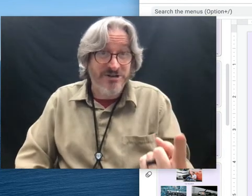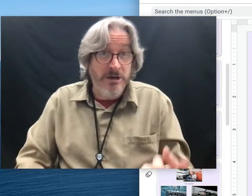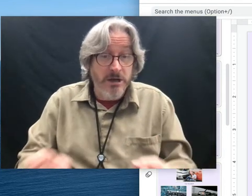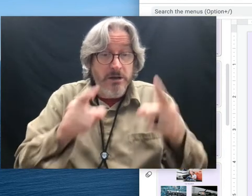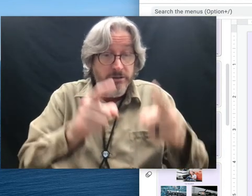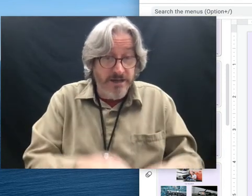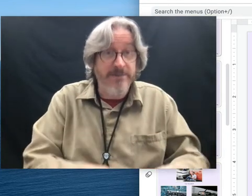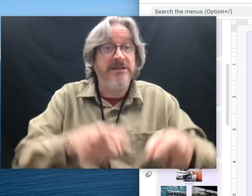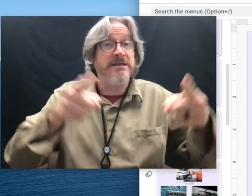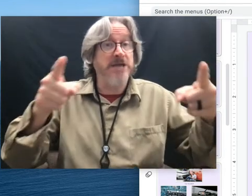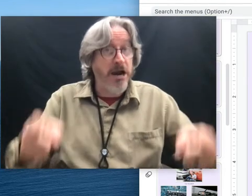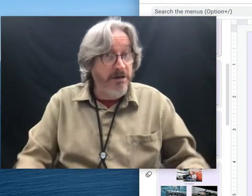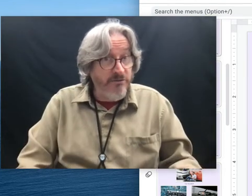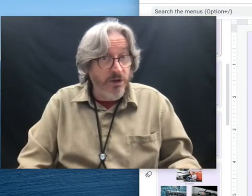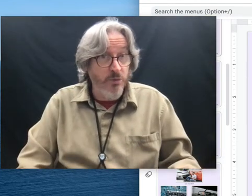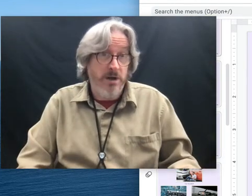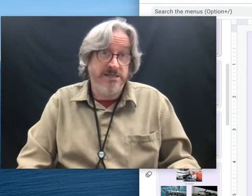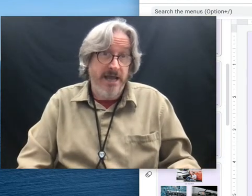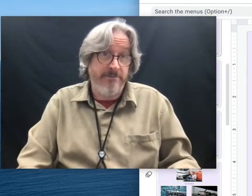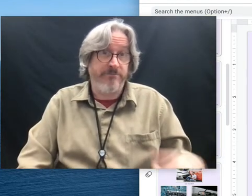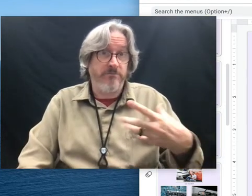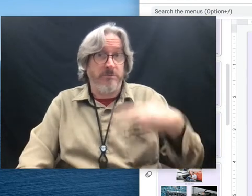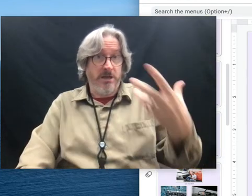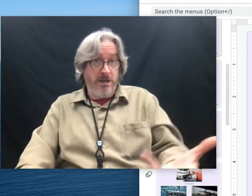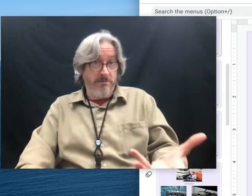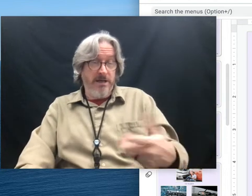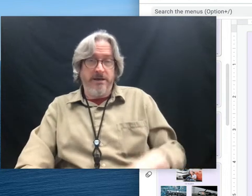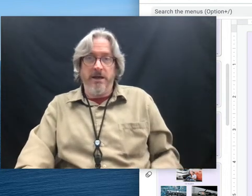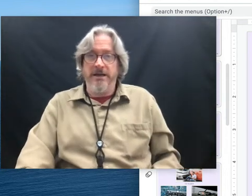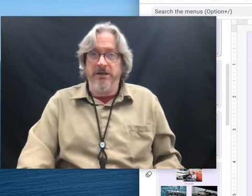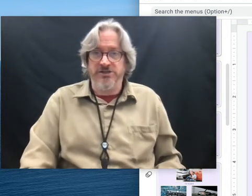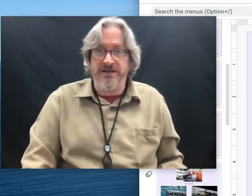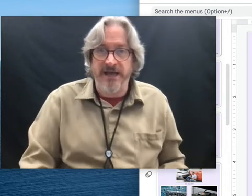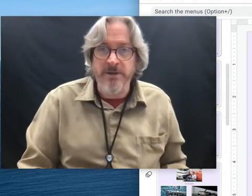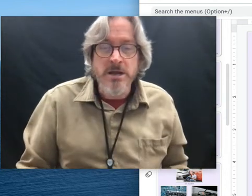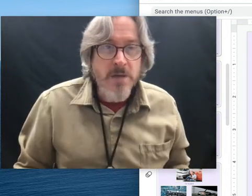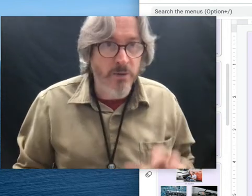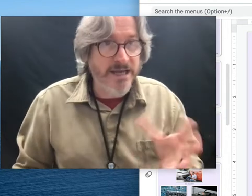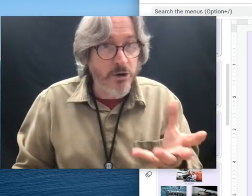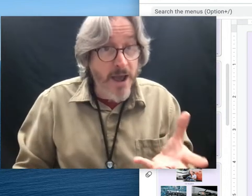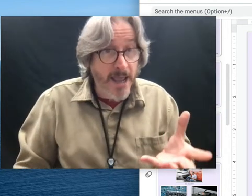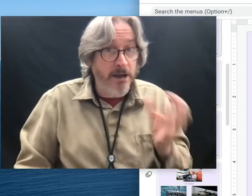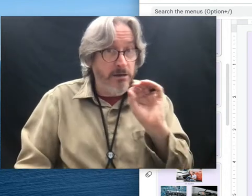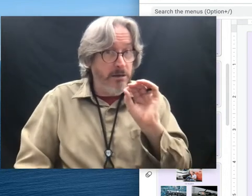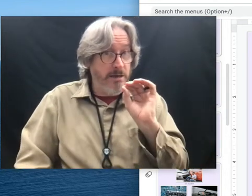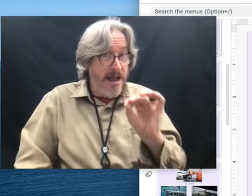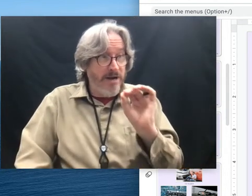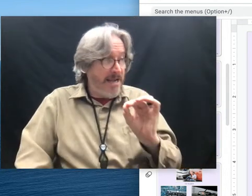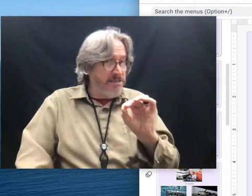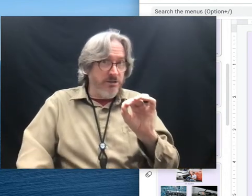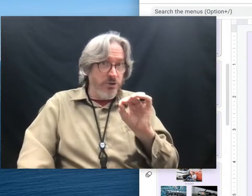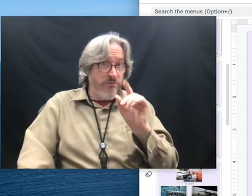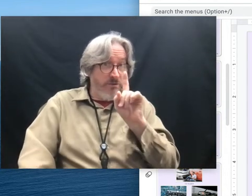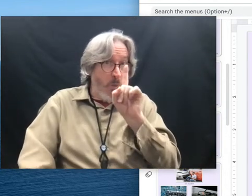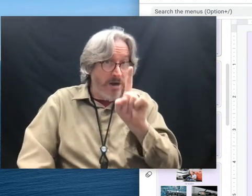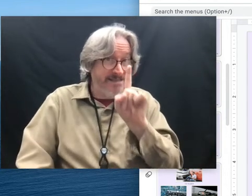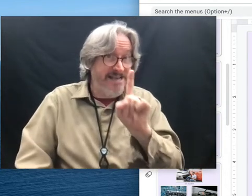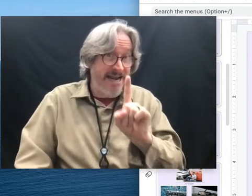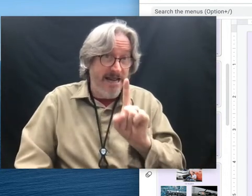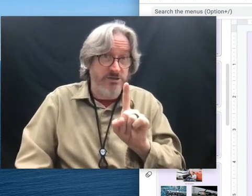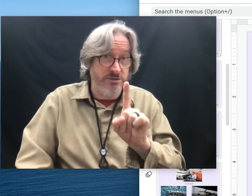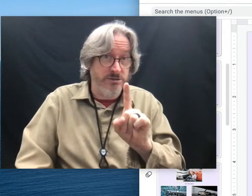answer. Think about the entirety of what you want to say and illustrate that. I want to get away now in ASL2 from